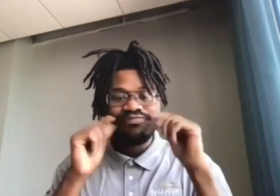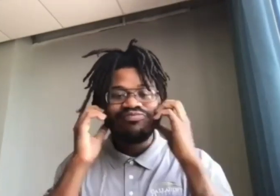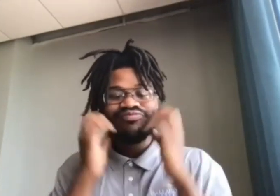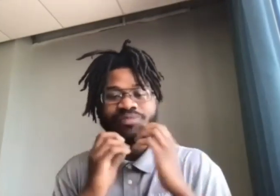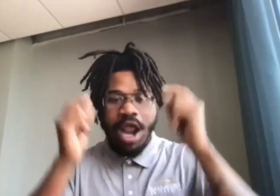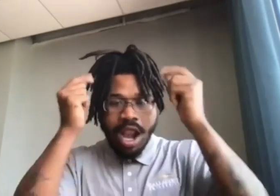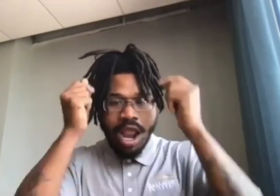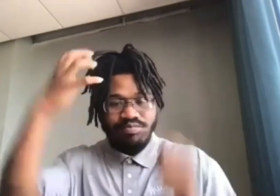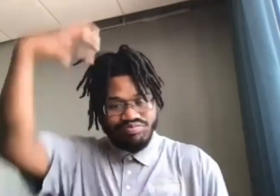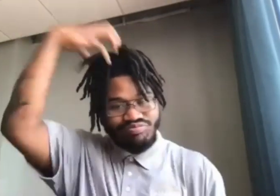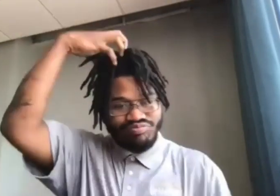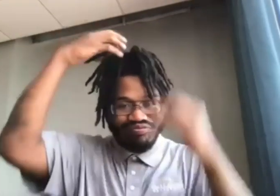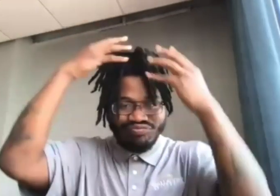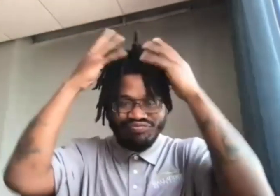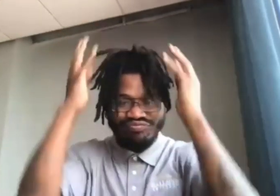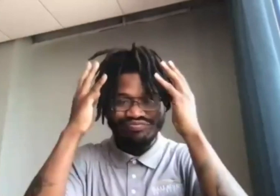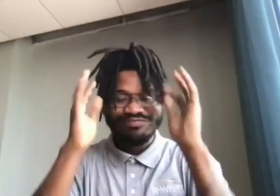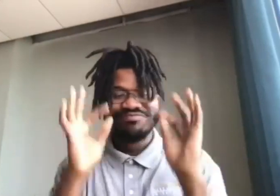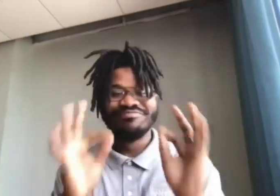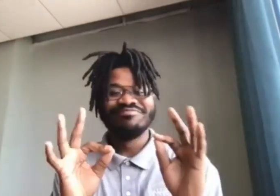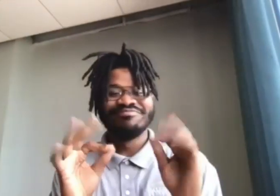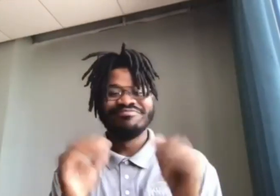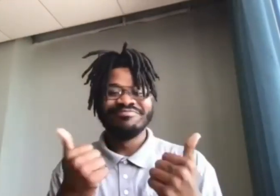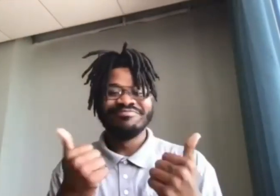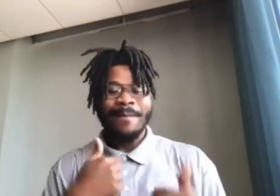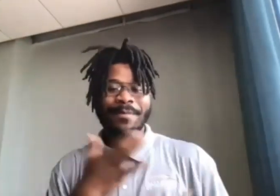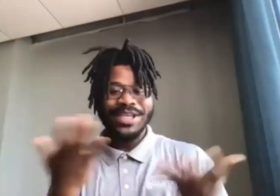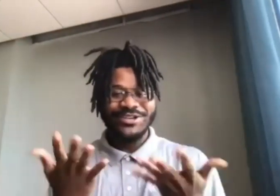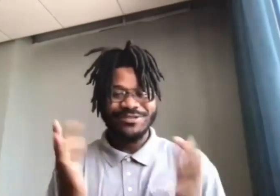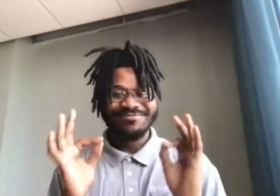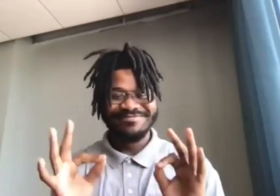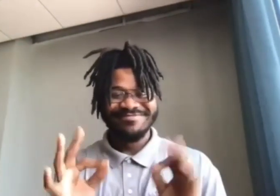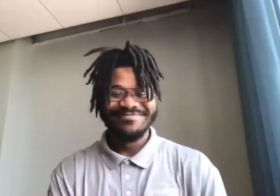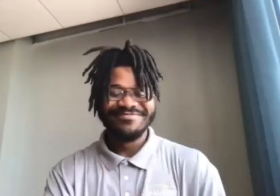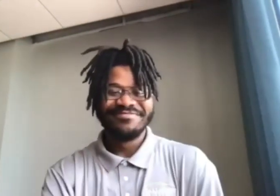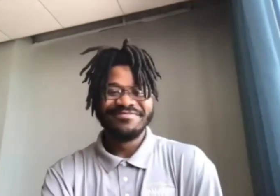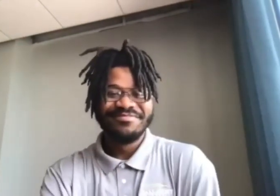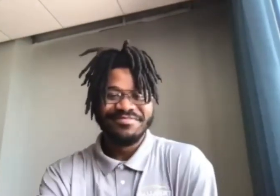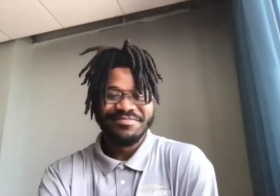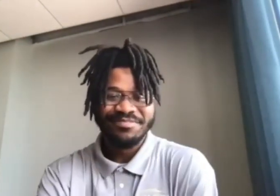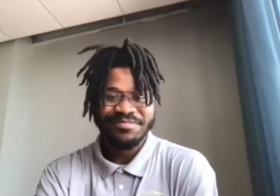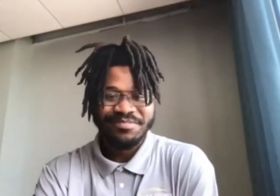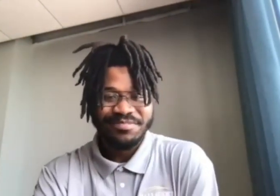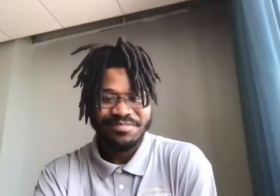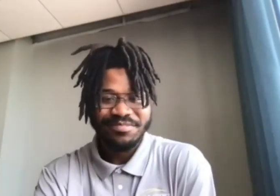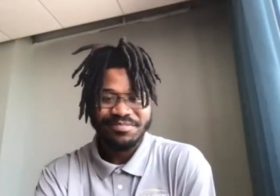pocket. I have glasses, a beard and mustache. I have locks, and I'm happy to be here.